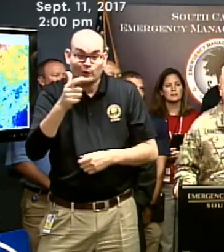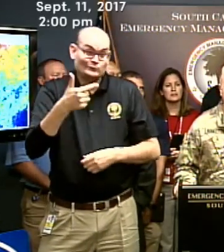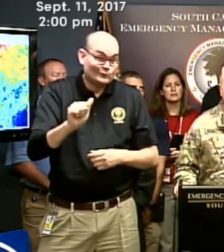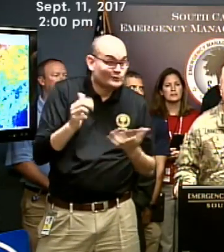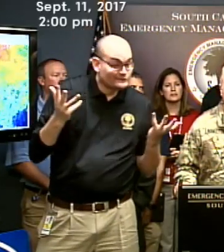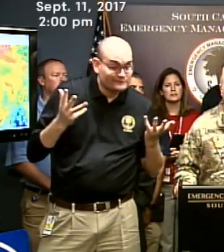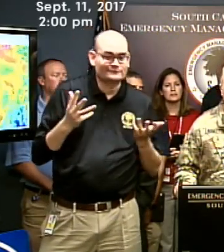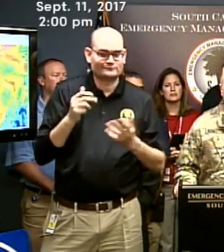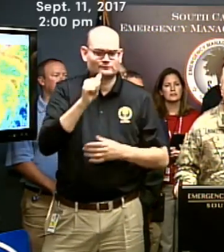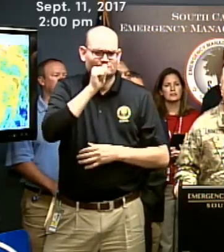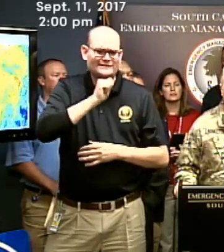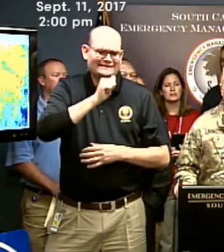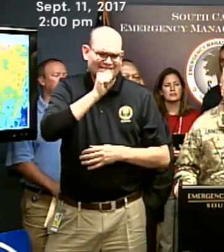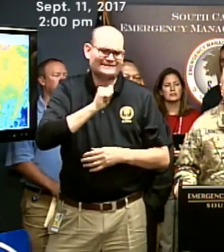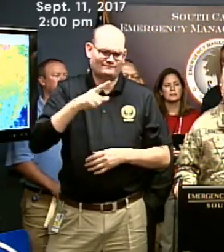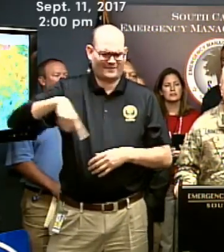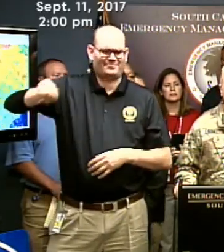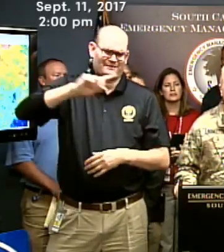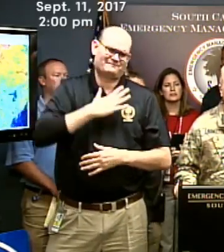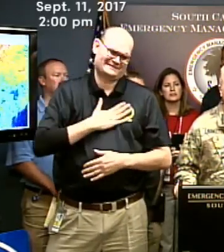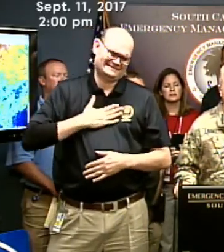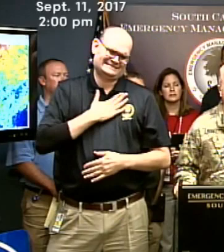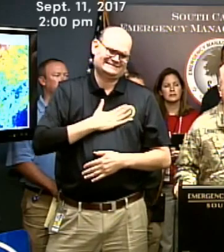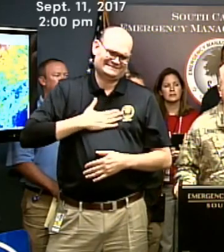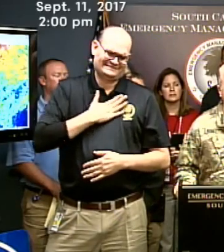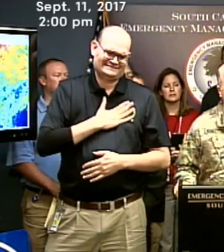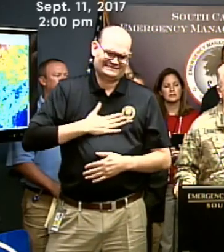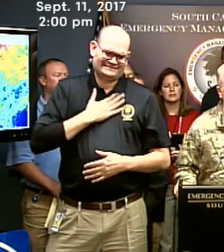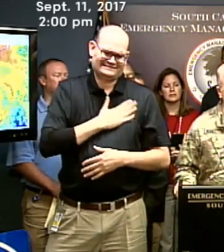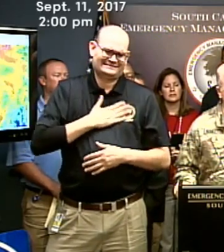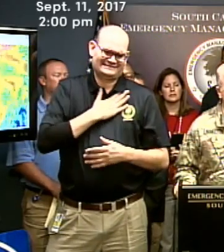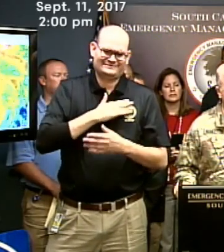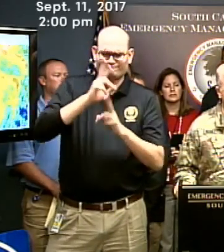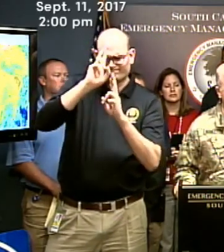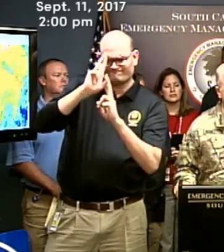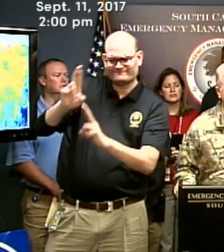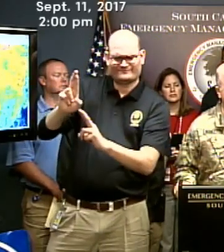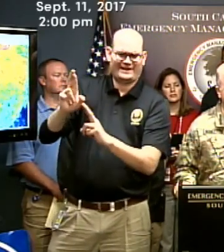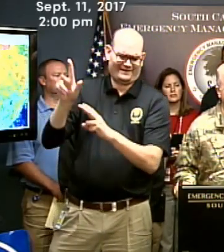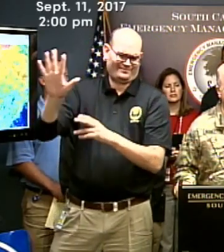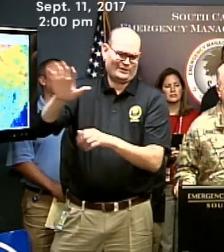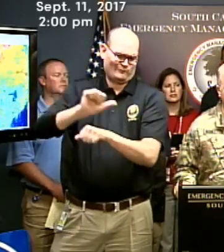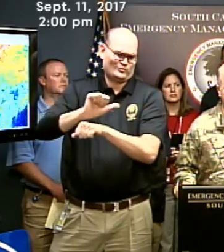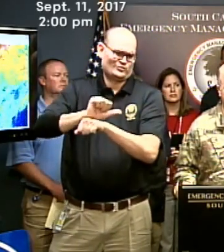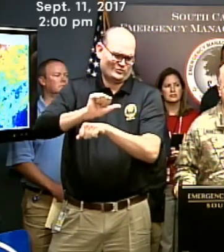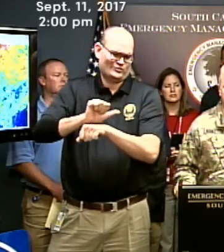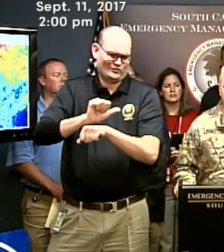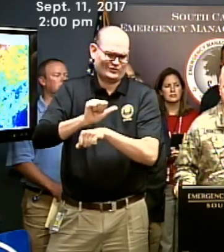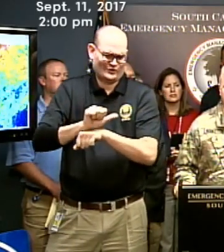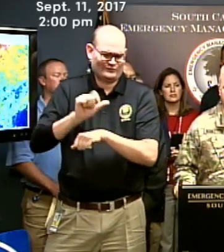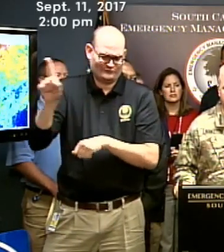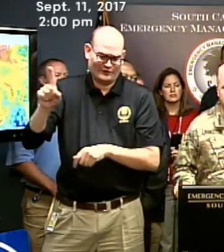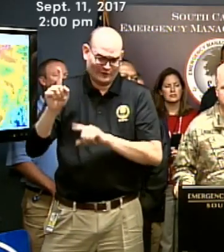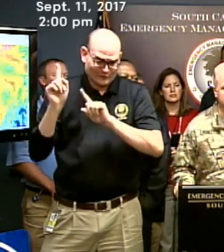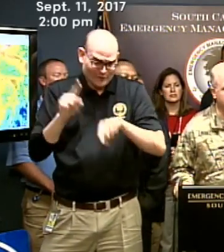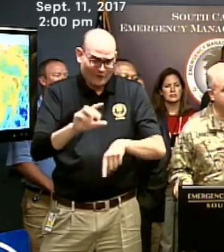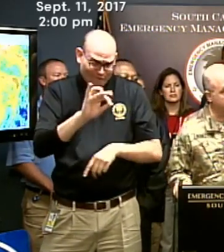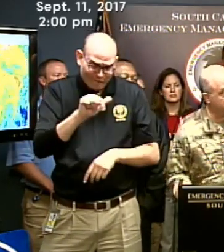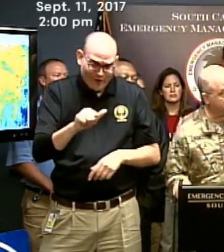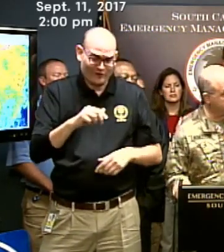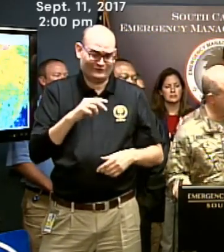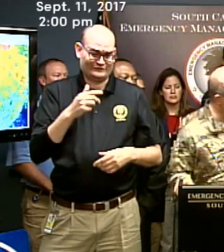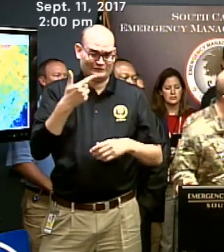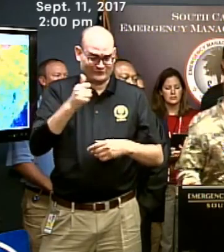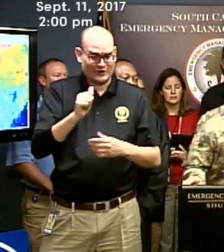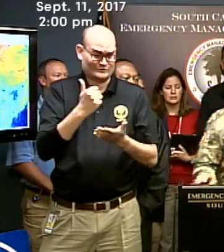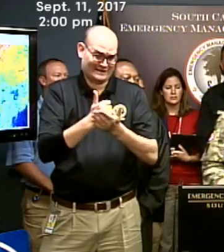through and have some good courtesy for them, they're going down to help our neighbors down south in Georgia and Florida. Thank you,